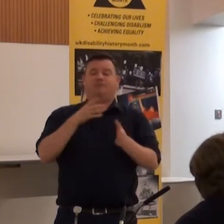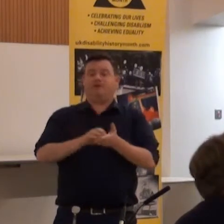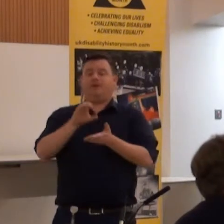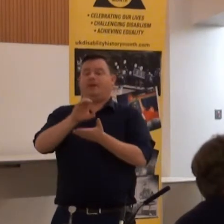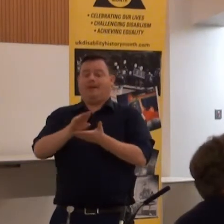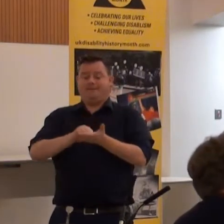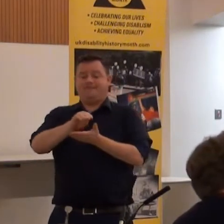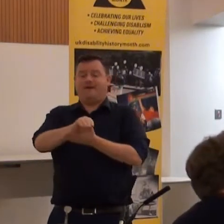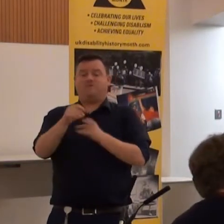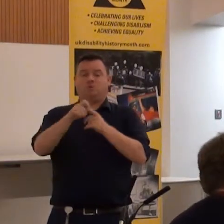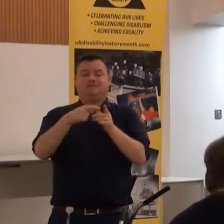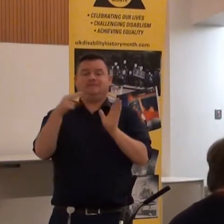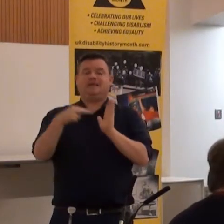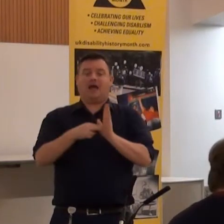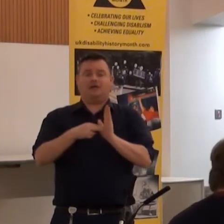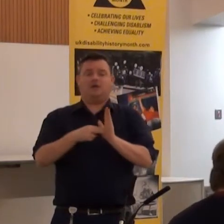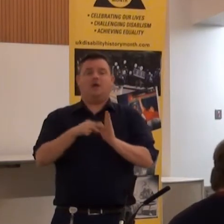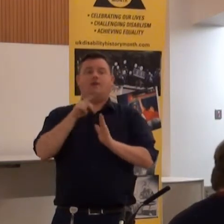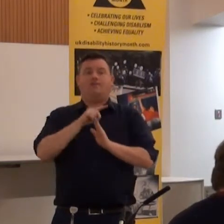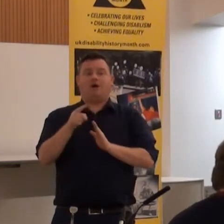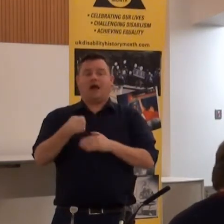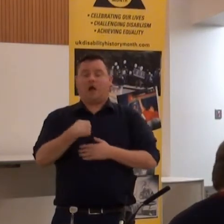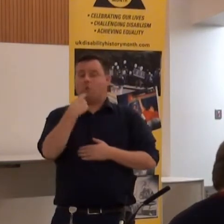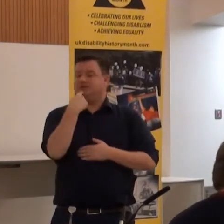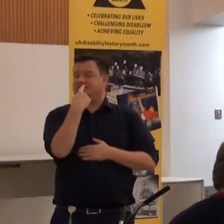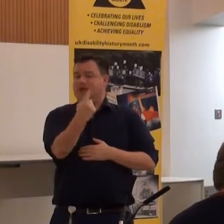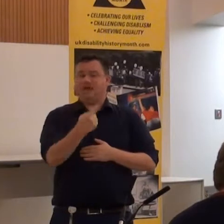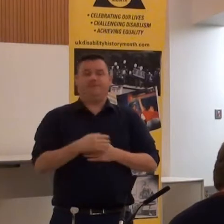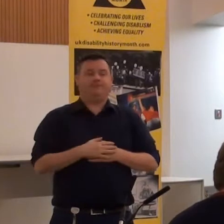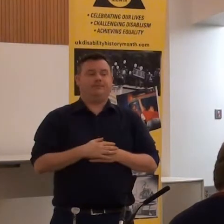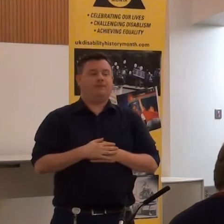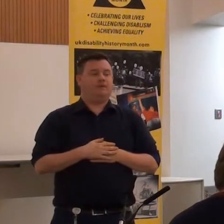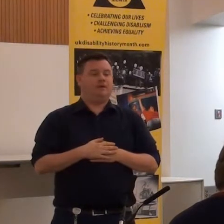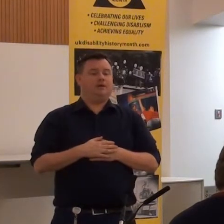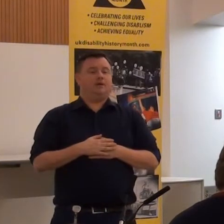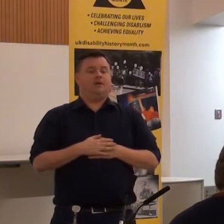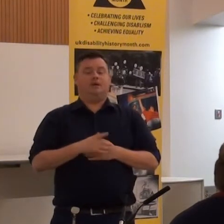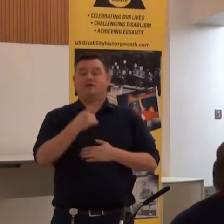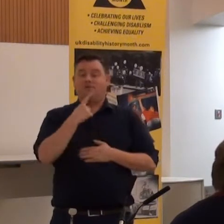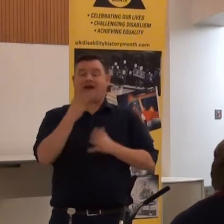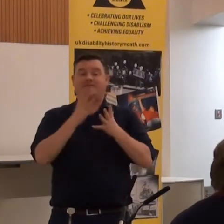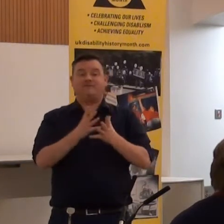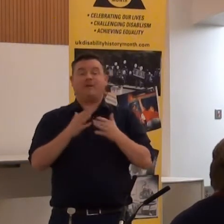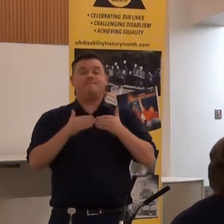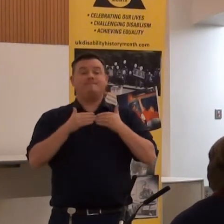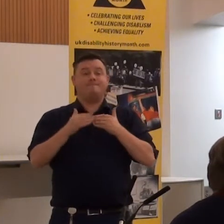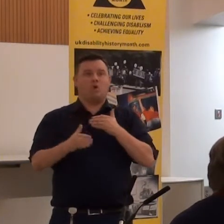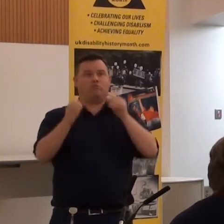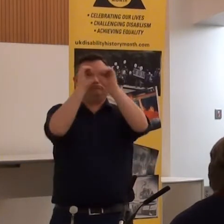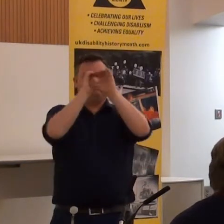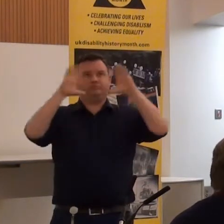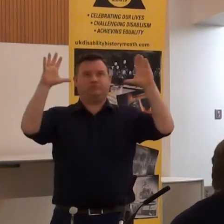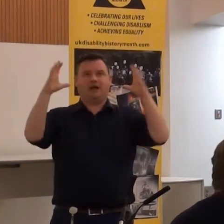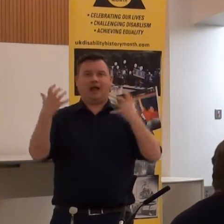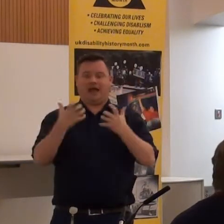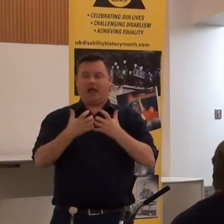it was needed. But what I would say is that, you know, maybe we need to be more imaginative about how we start